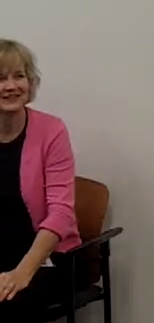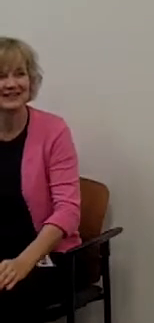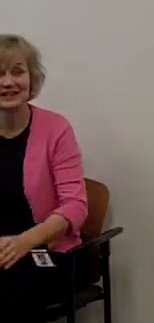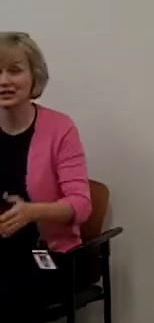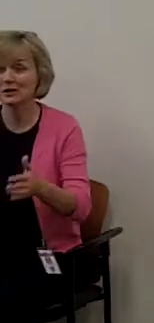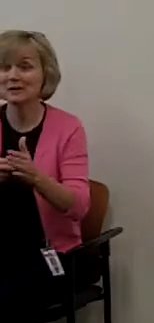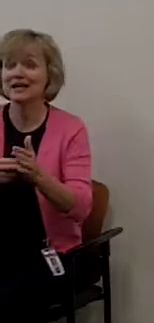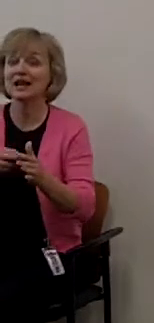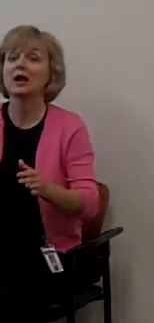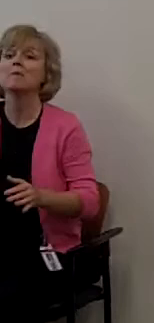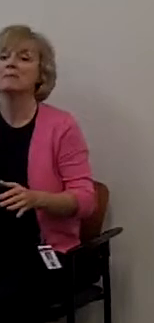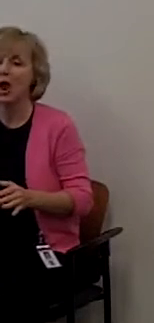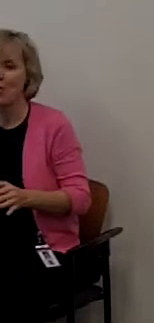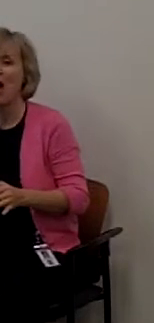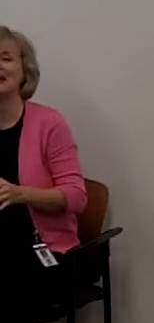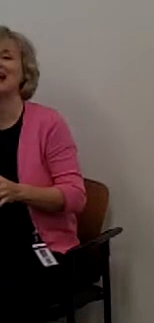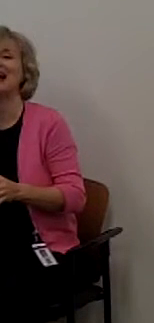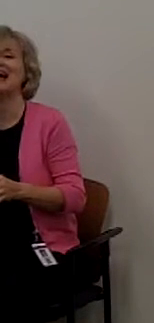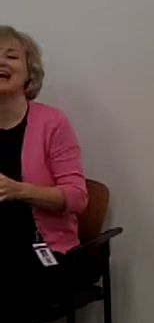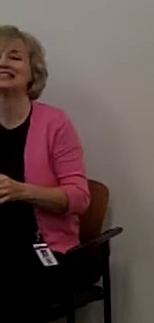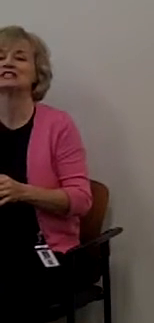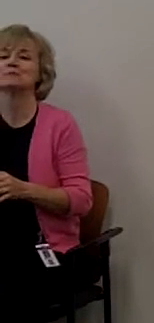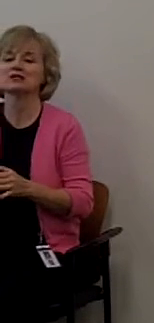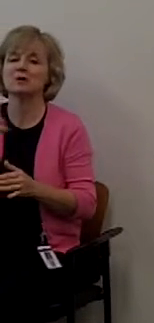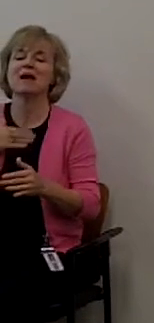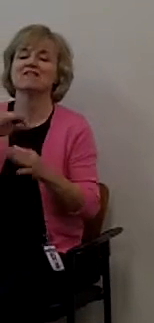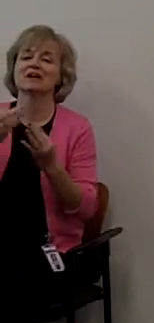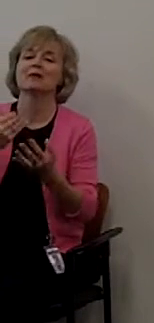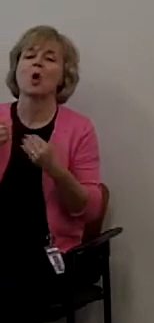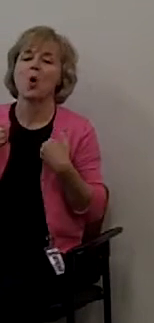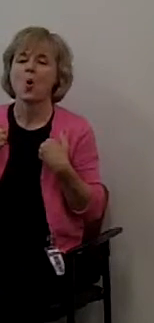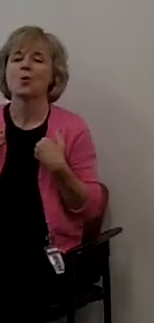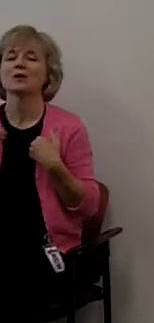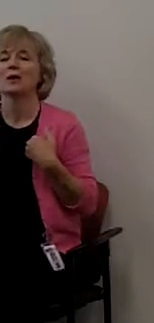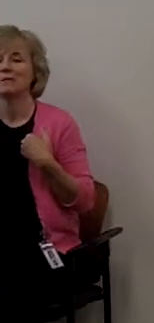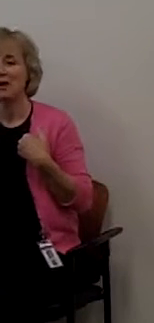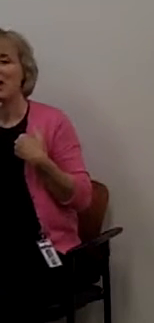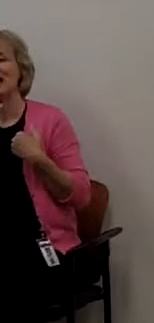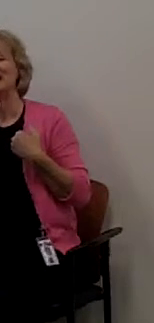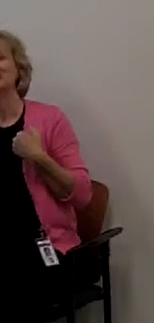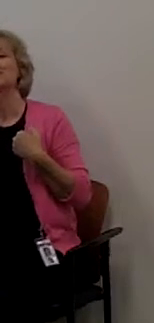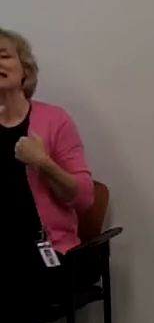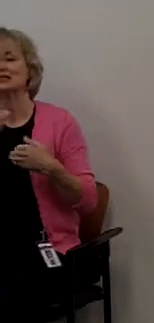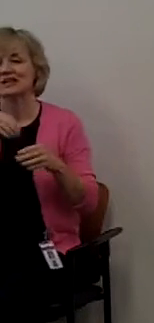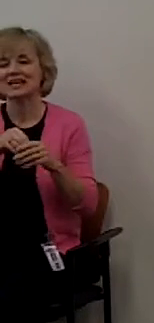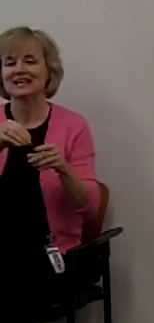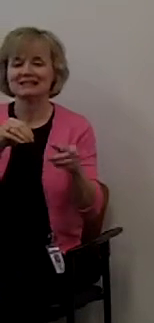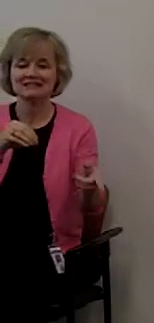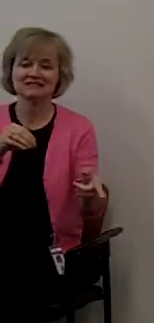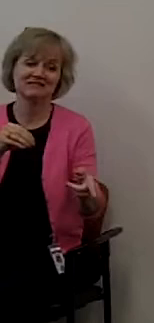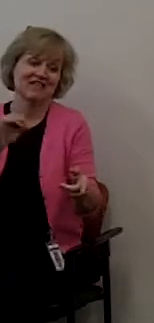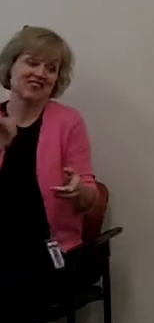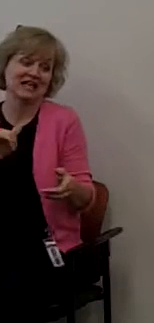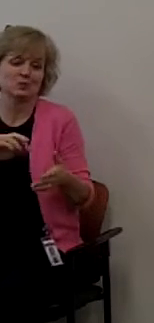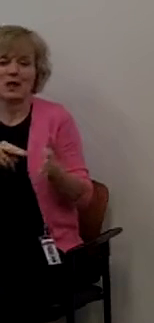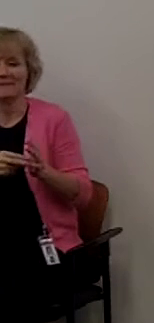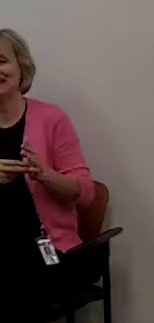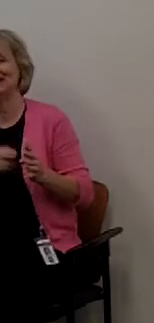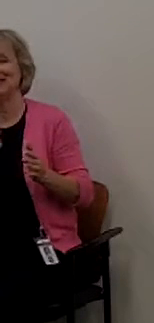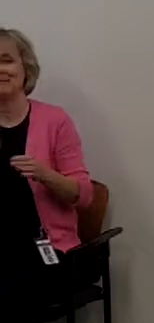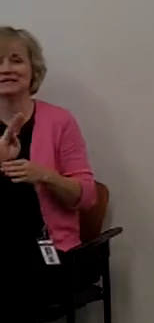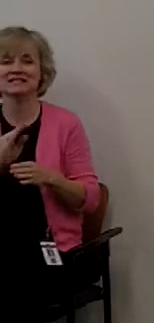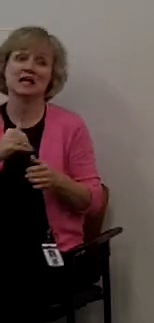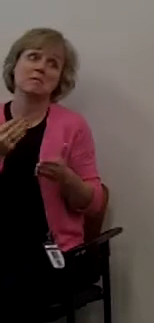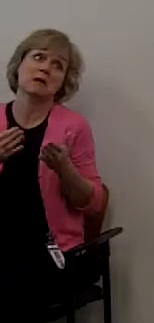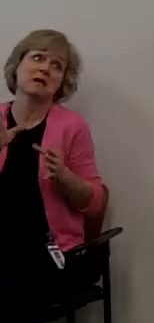Oh, like a marijuana dispensary. That's what my family has, a couple of them. So, yeah, that would be the dispensary business that